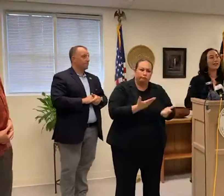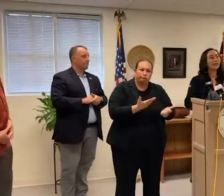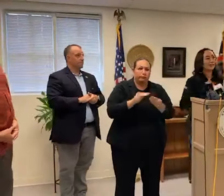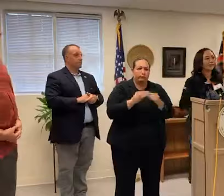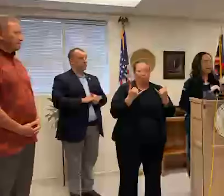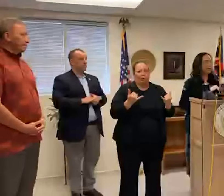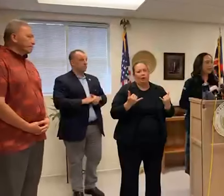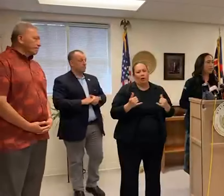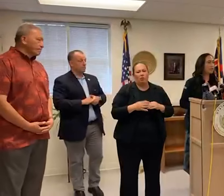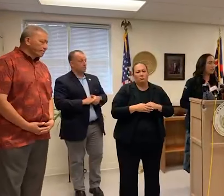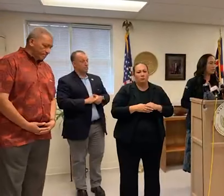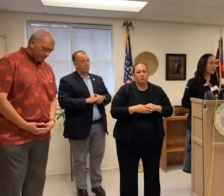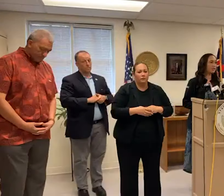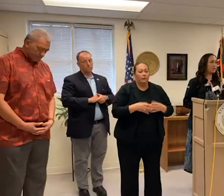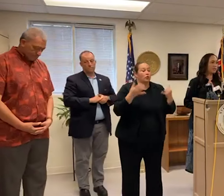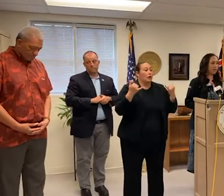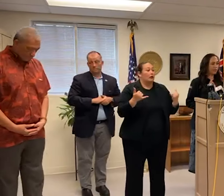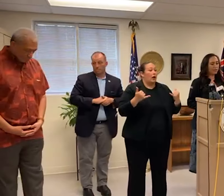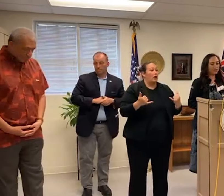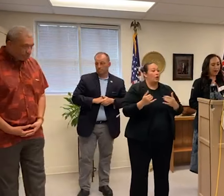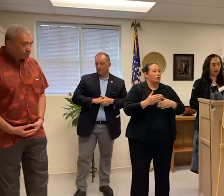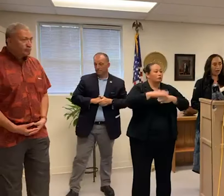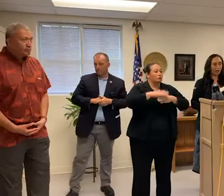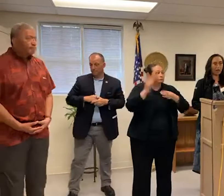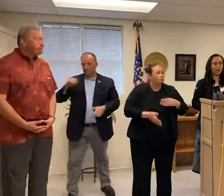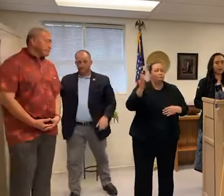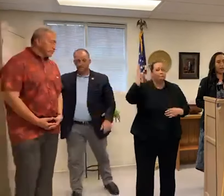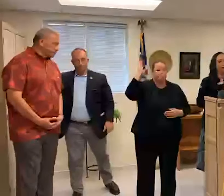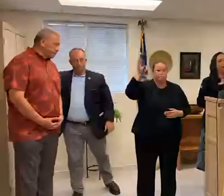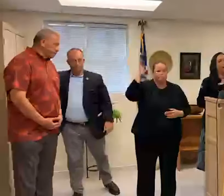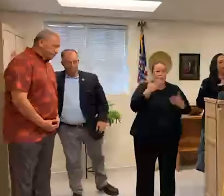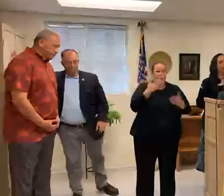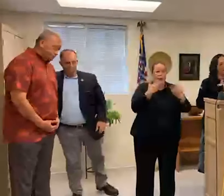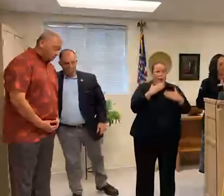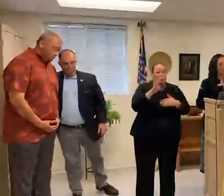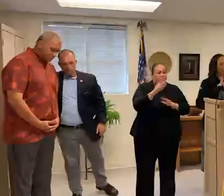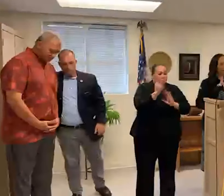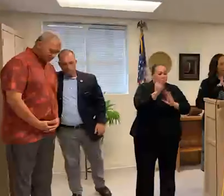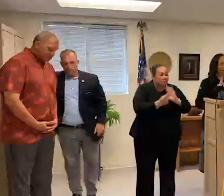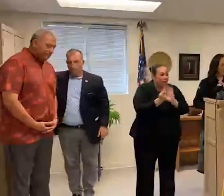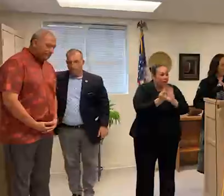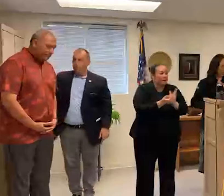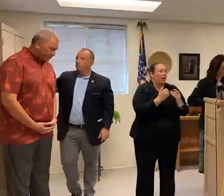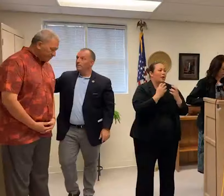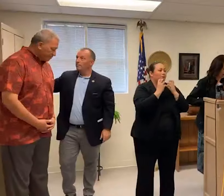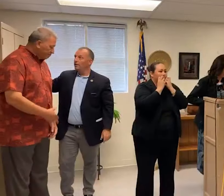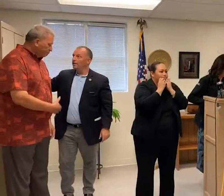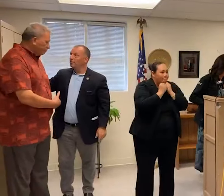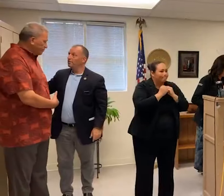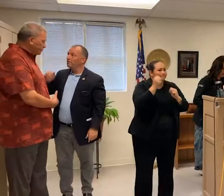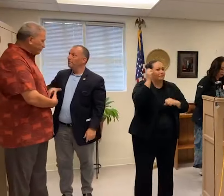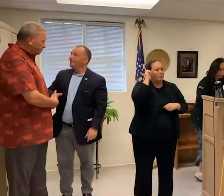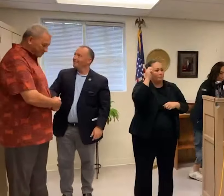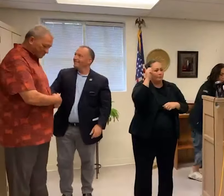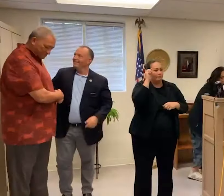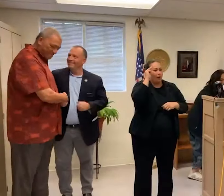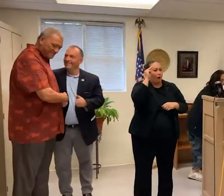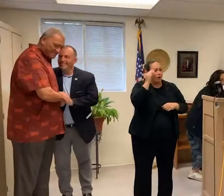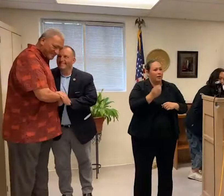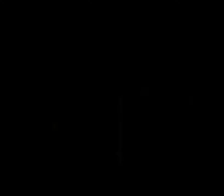All right, this formally concludes today's press conference. Mahalo for your time, and please malama maui. Mahalo, ahuiho.